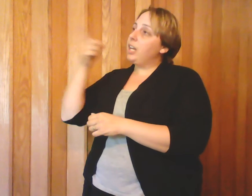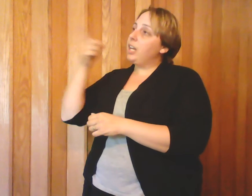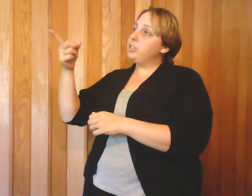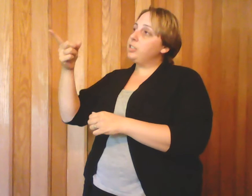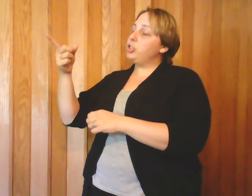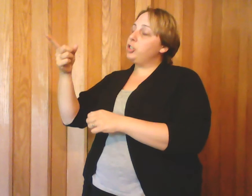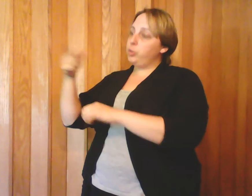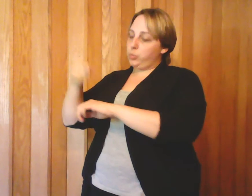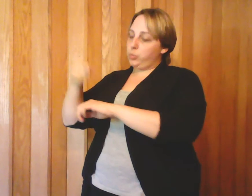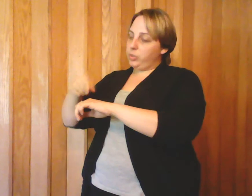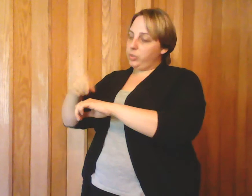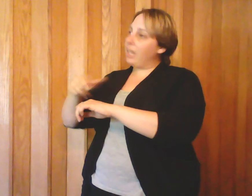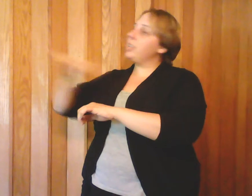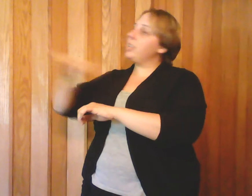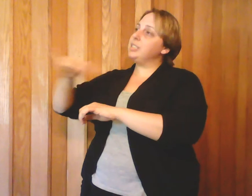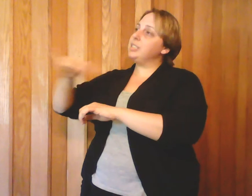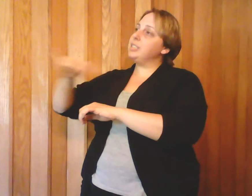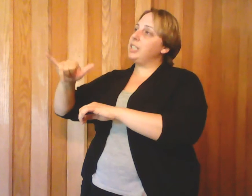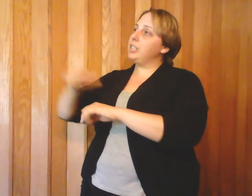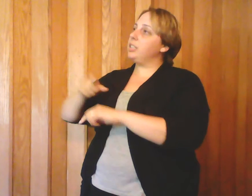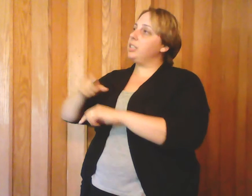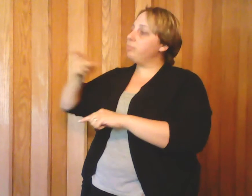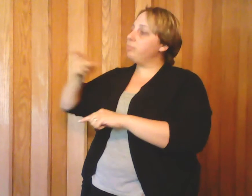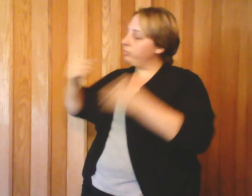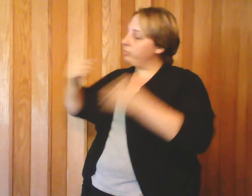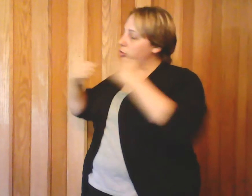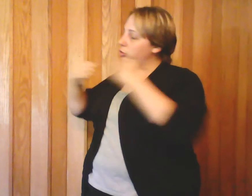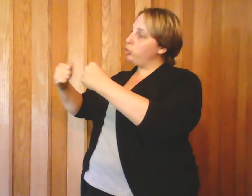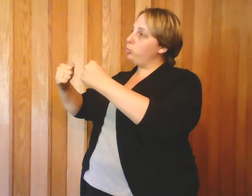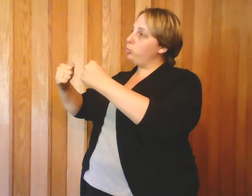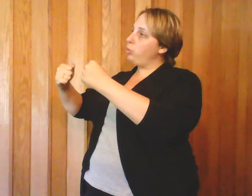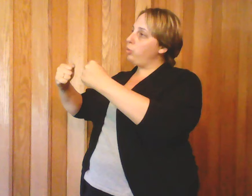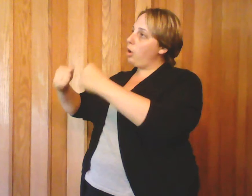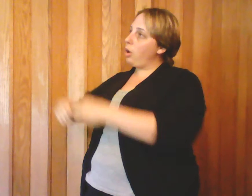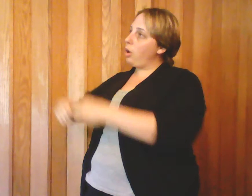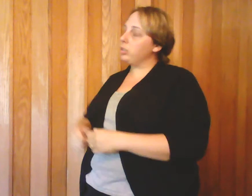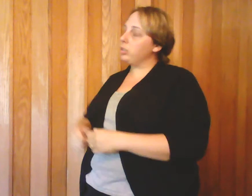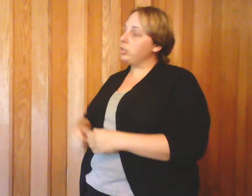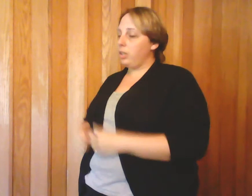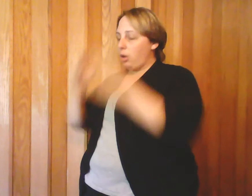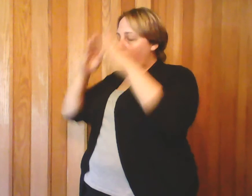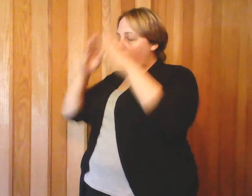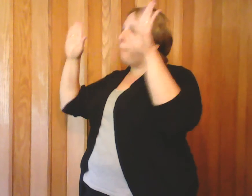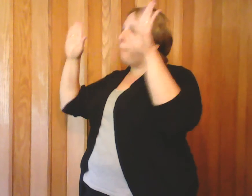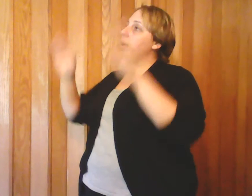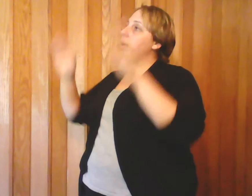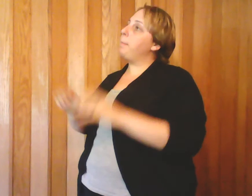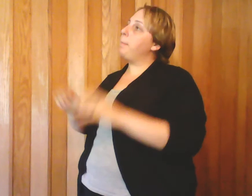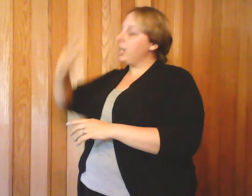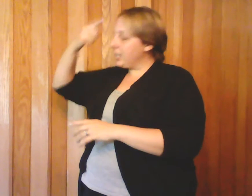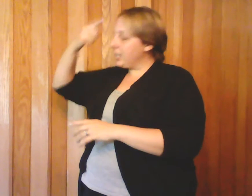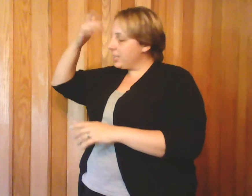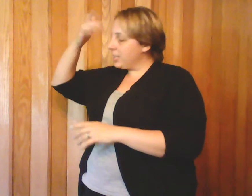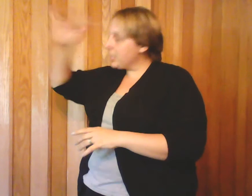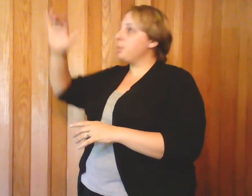always treated her like that. And she was quite the matriarch of our family. And she did, she